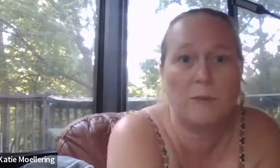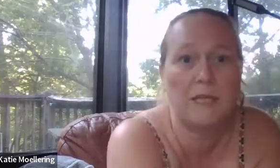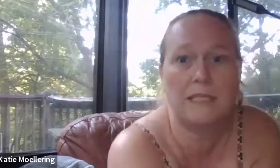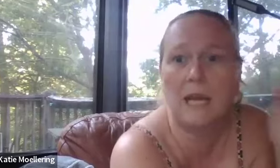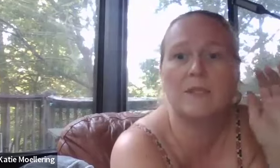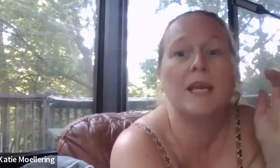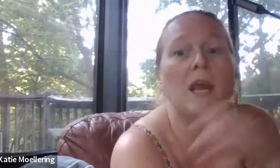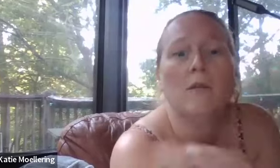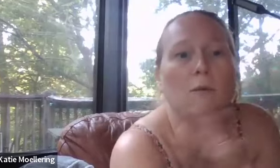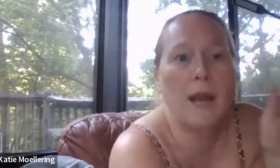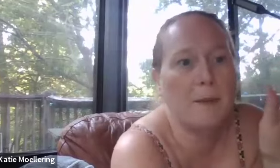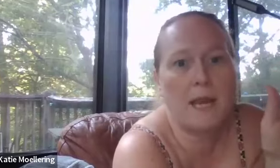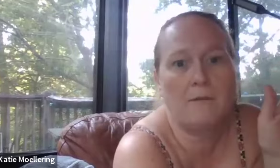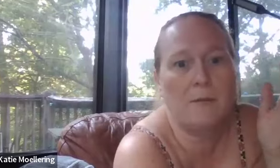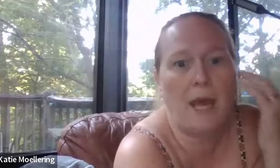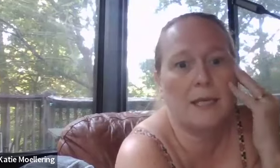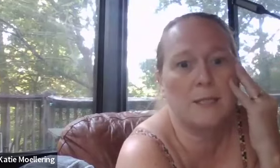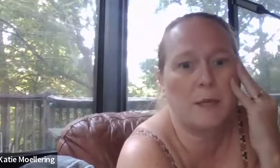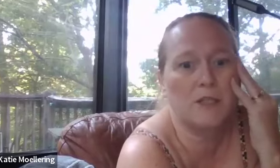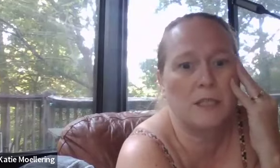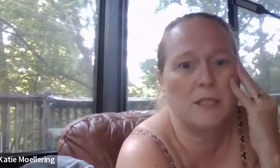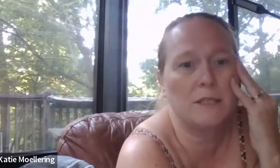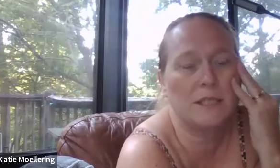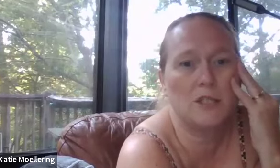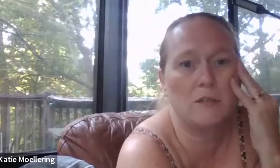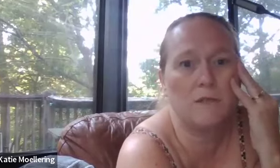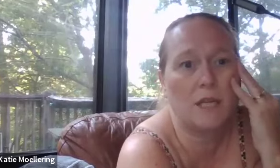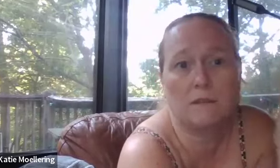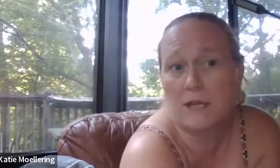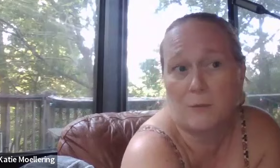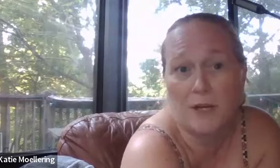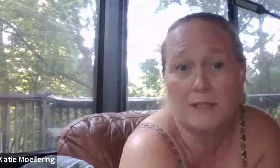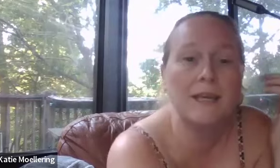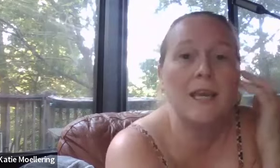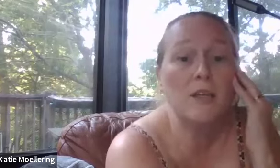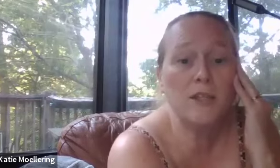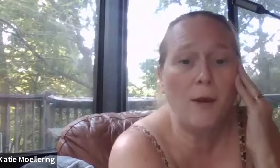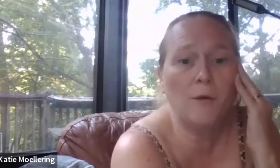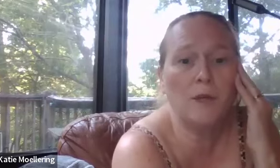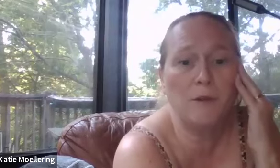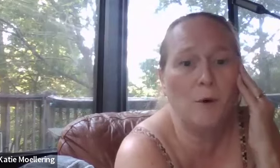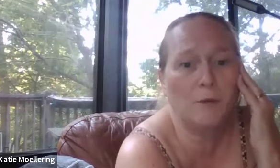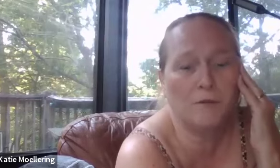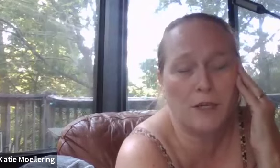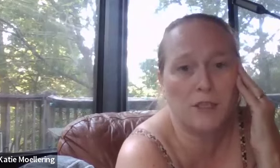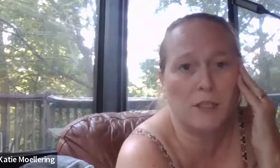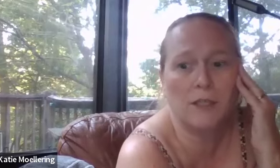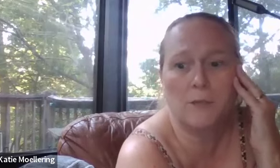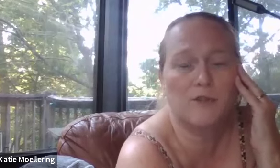repeated times. We're happy to have you back, especially since you've taken the class once. So if you want a refresher, you want to drop